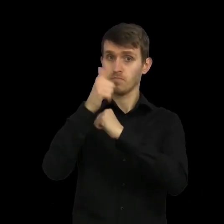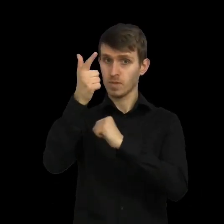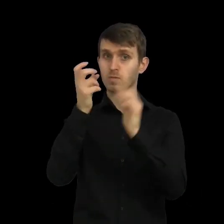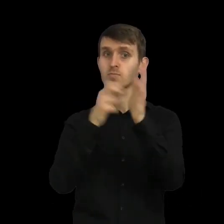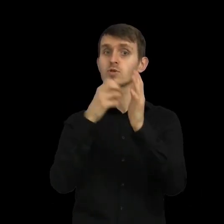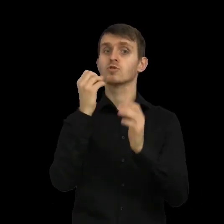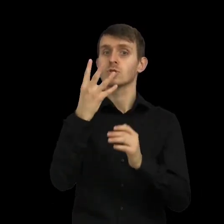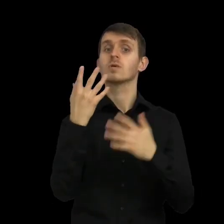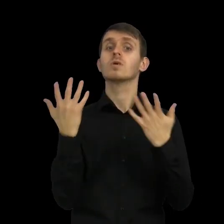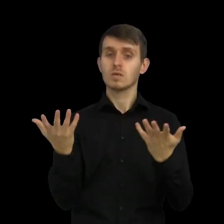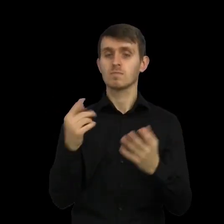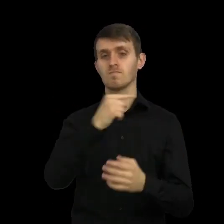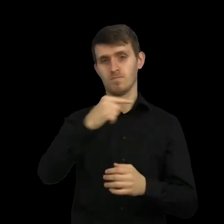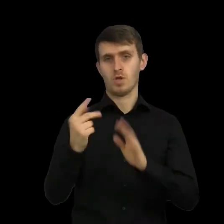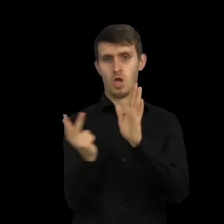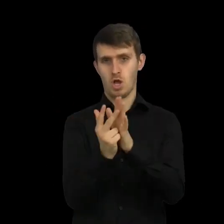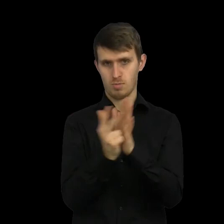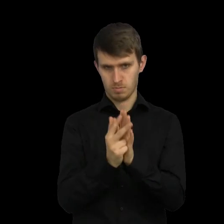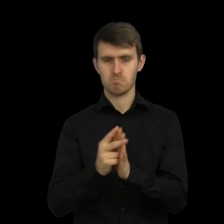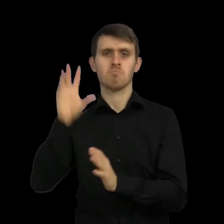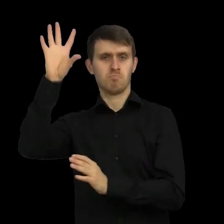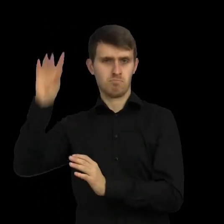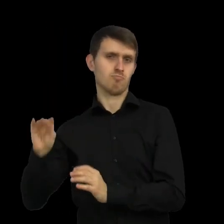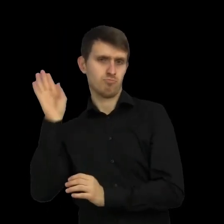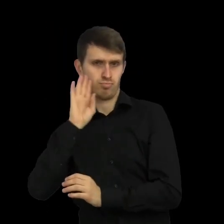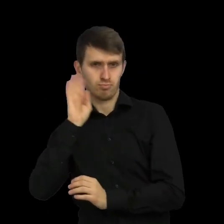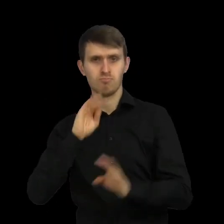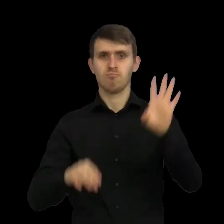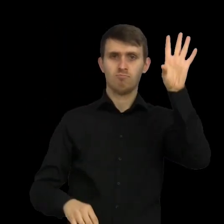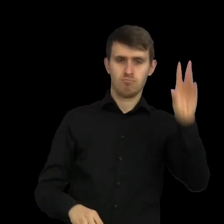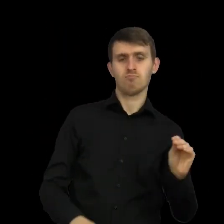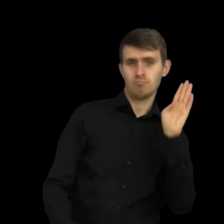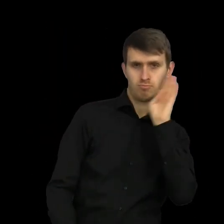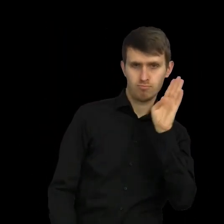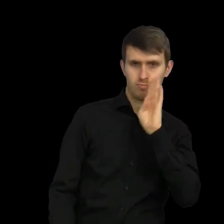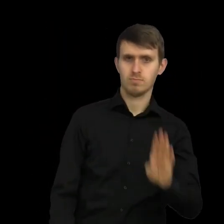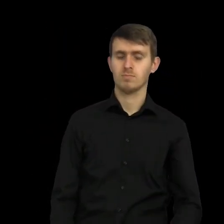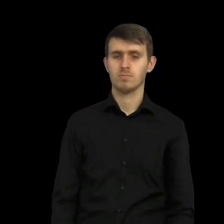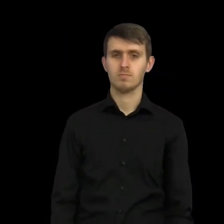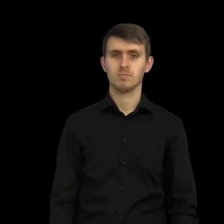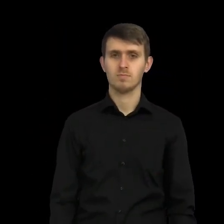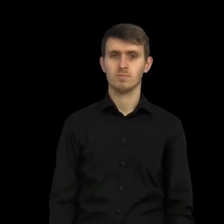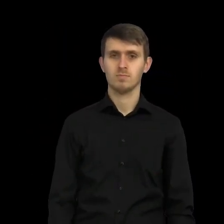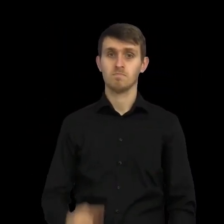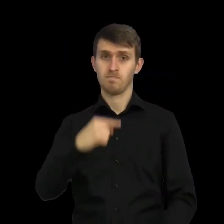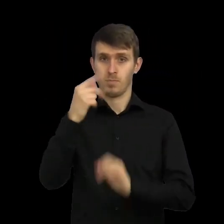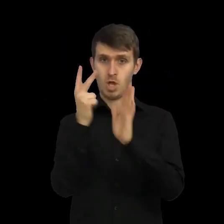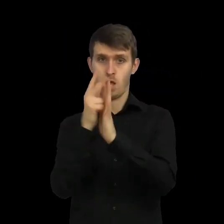18 plus 2. This is what the equation becomes. And then the right-hand side, negative 18 plus 2, that's negative 16.